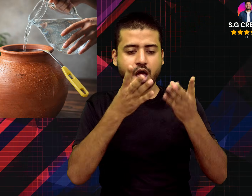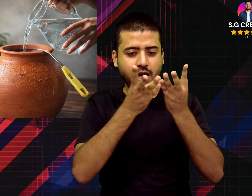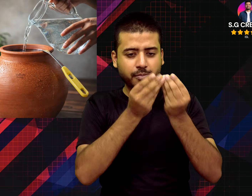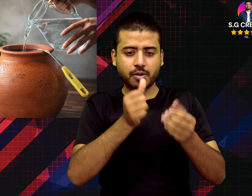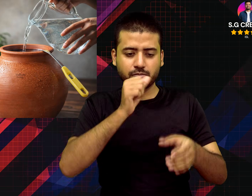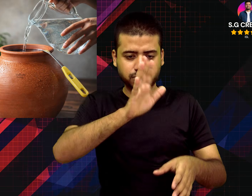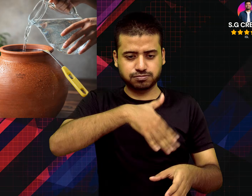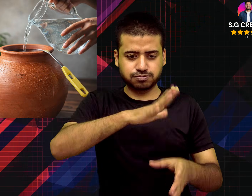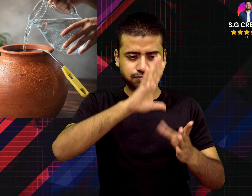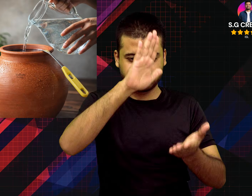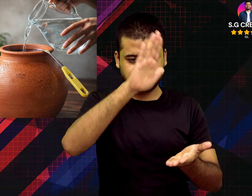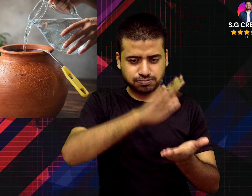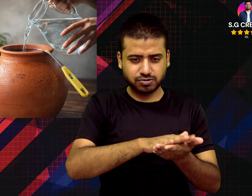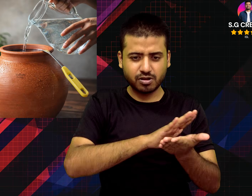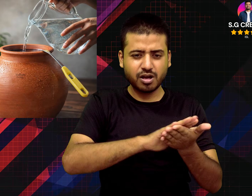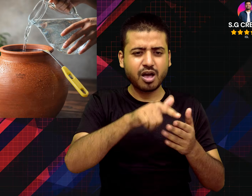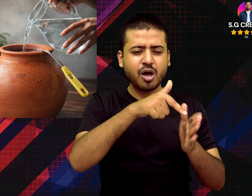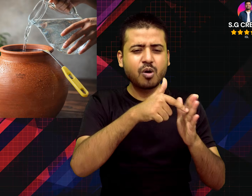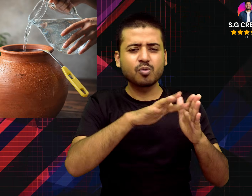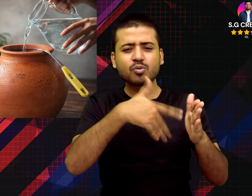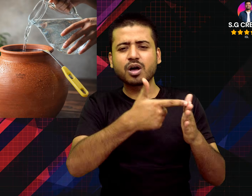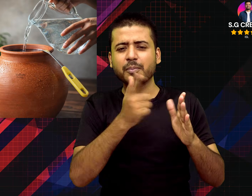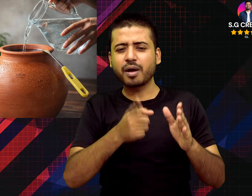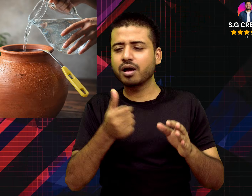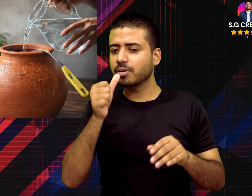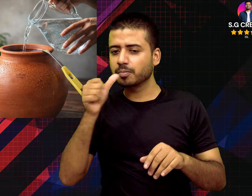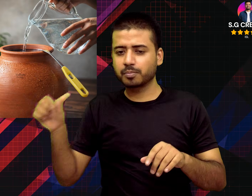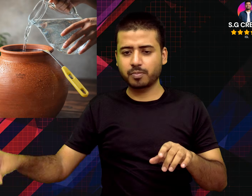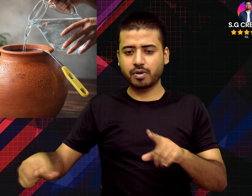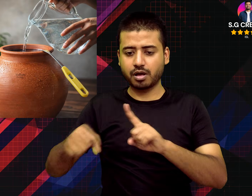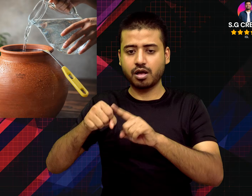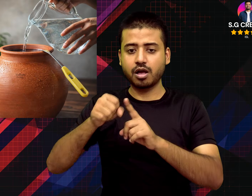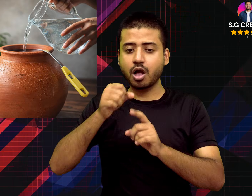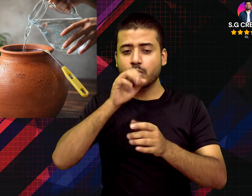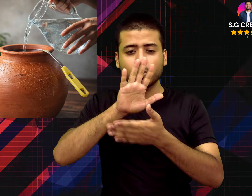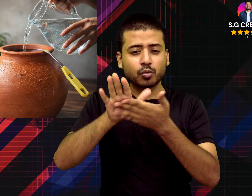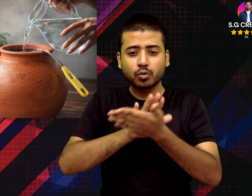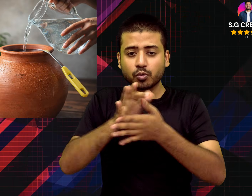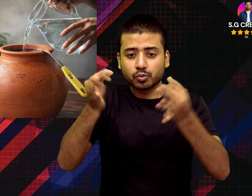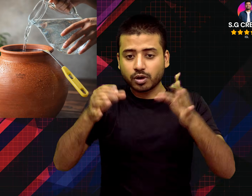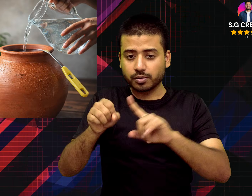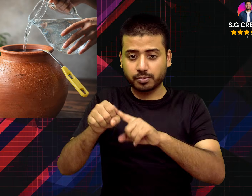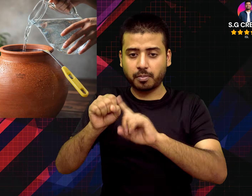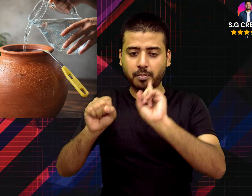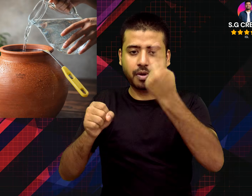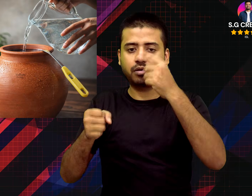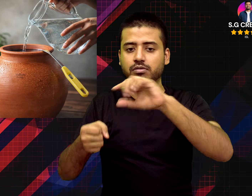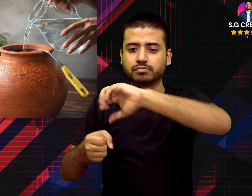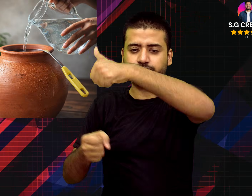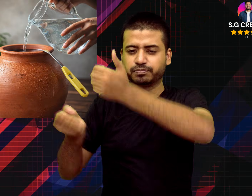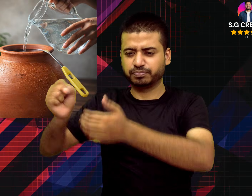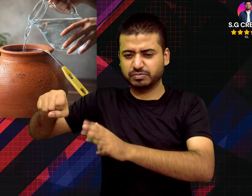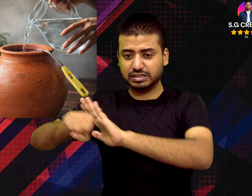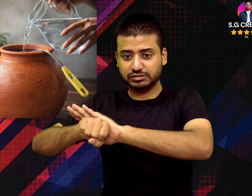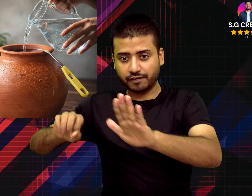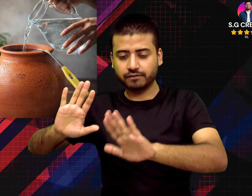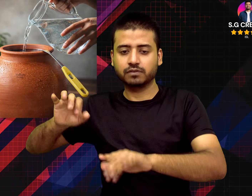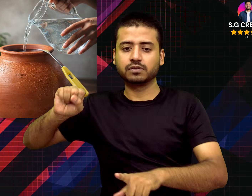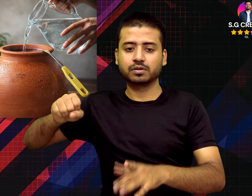evaporates, leaving behind a complex network of thousands of microscopic pores and capillary channels. These pores act as a